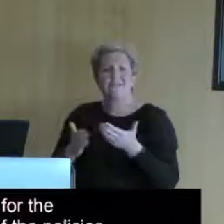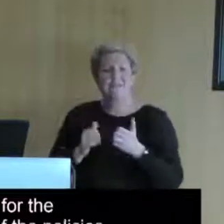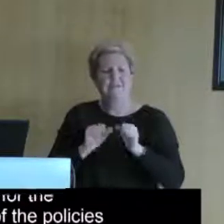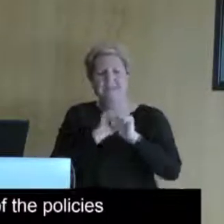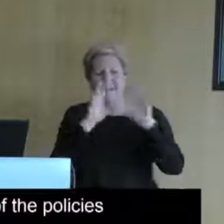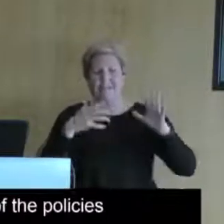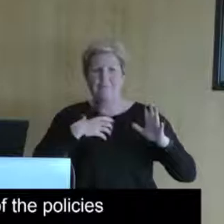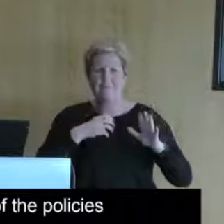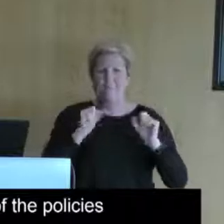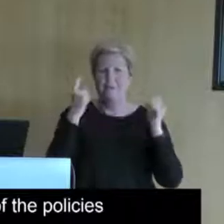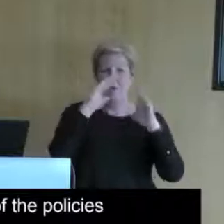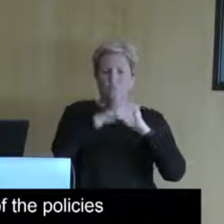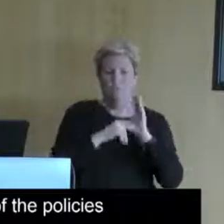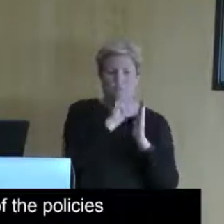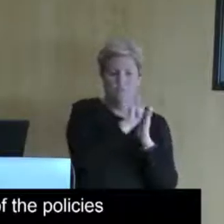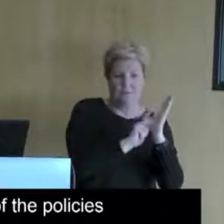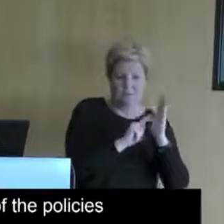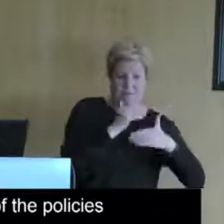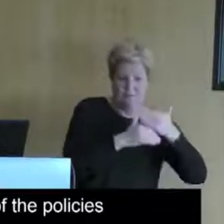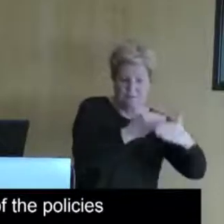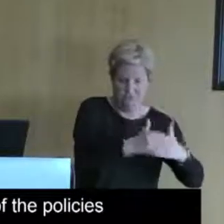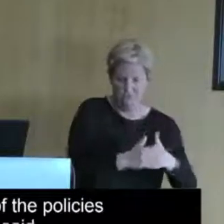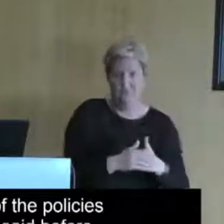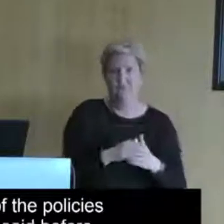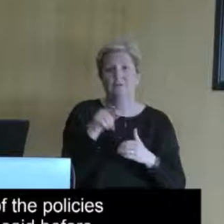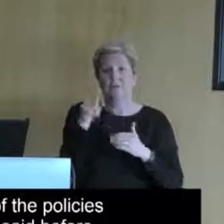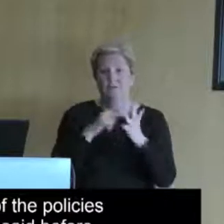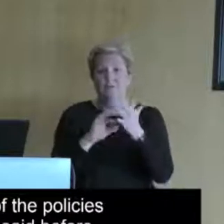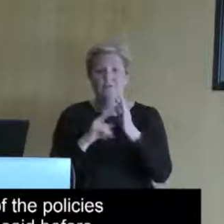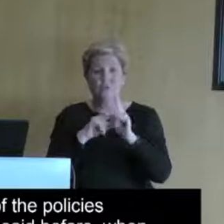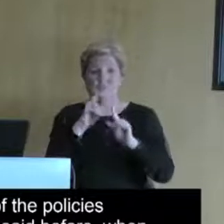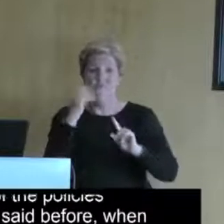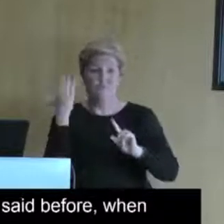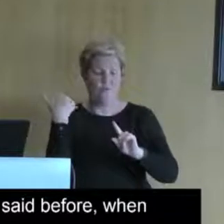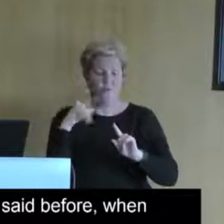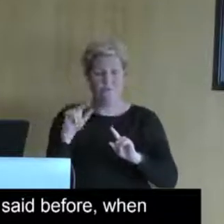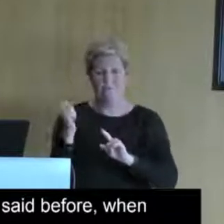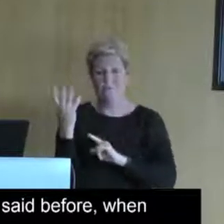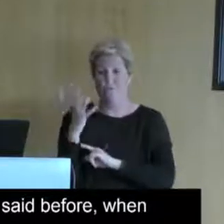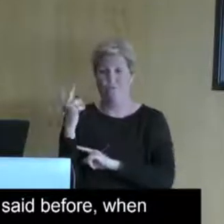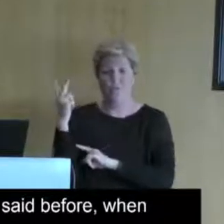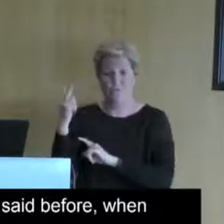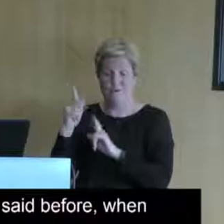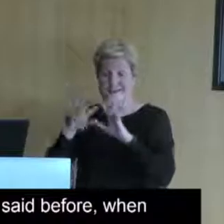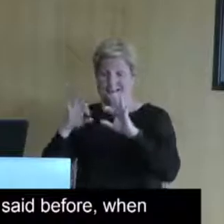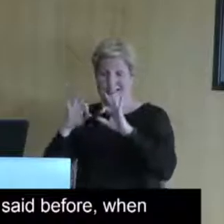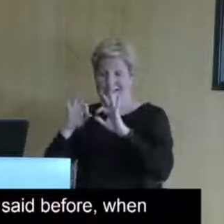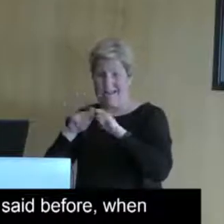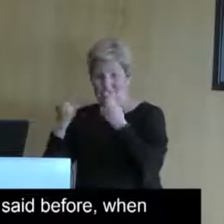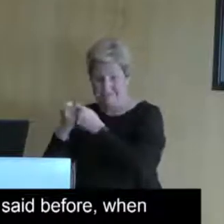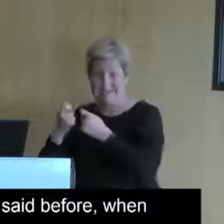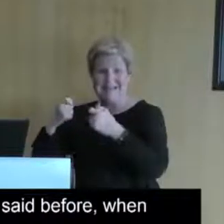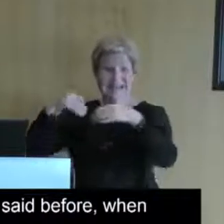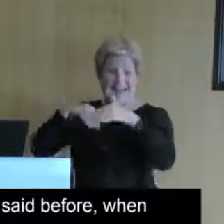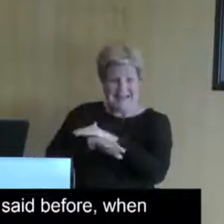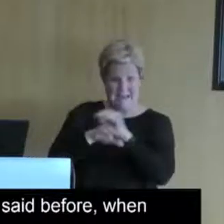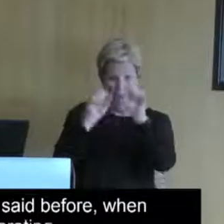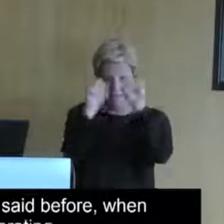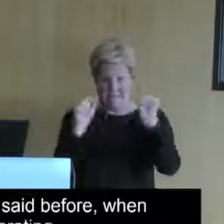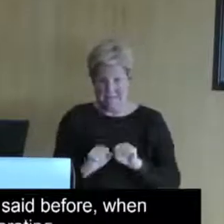What it will also provide for the client and for the support sector is a